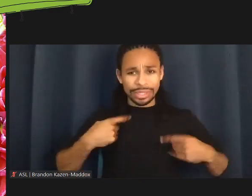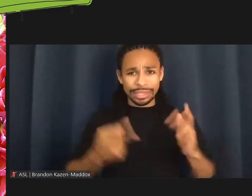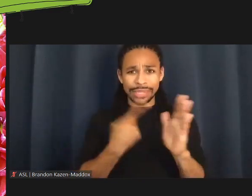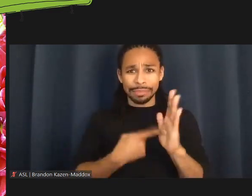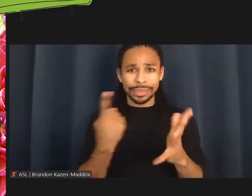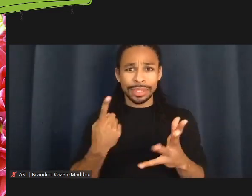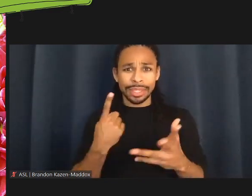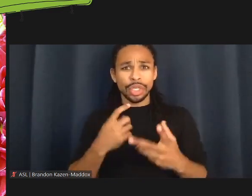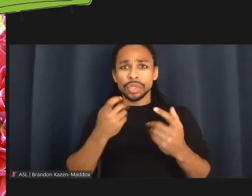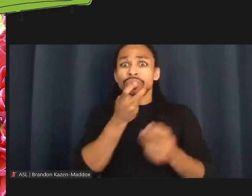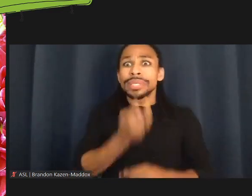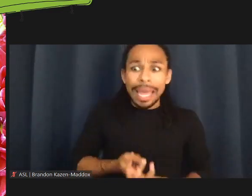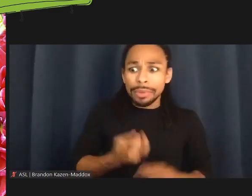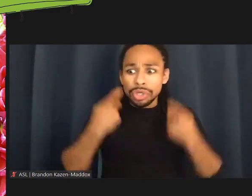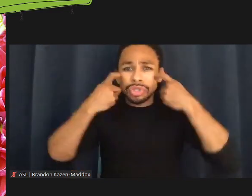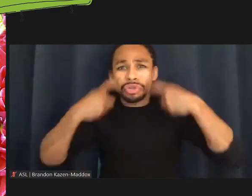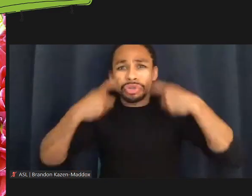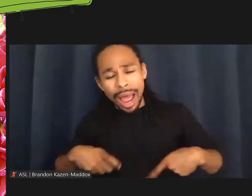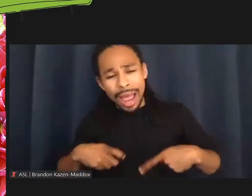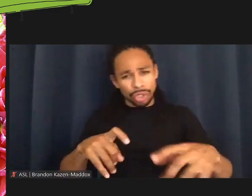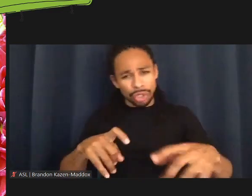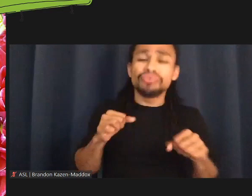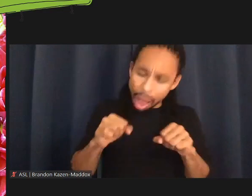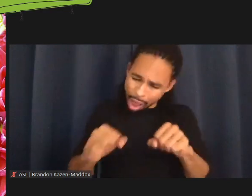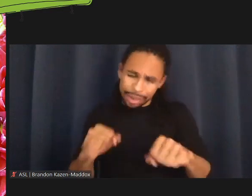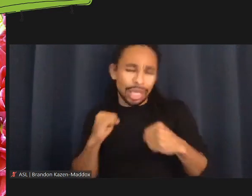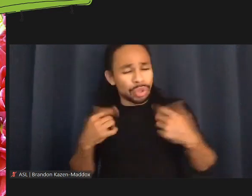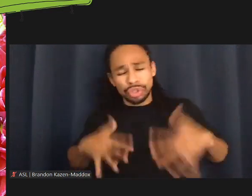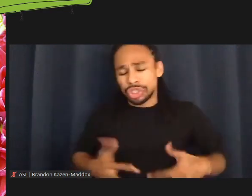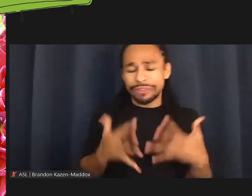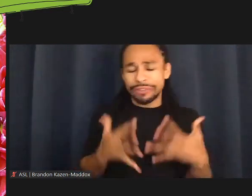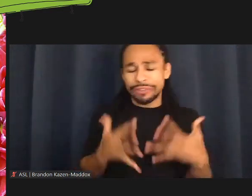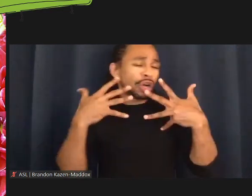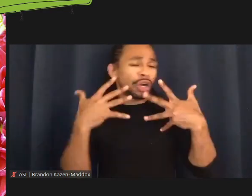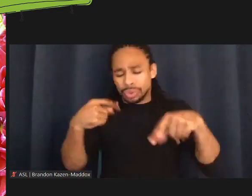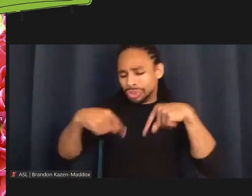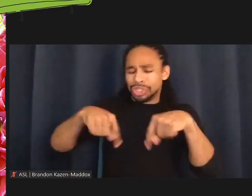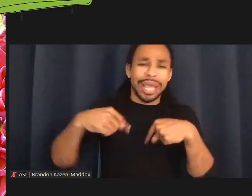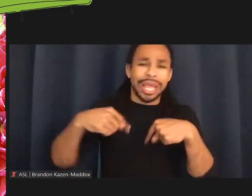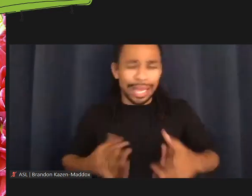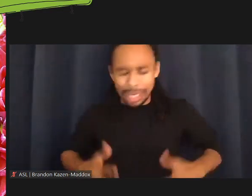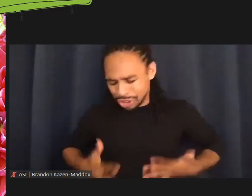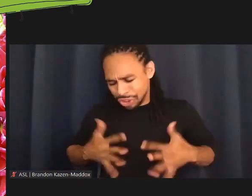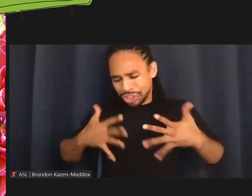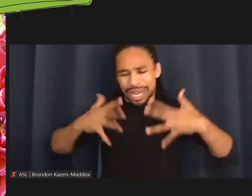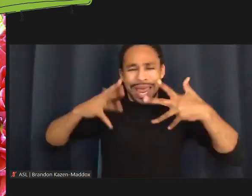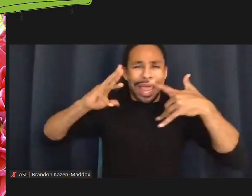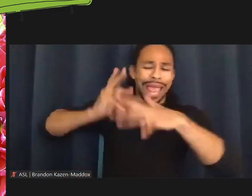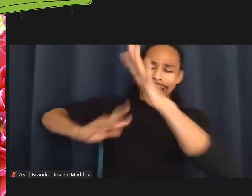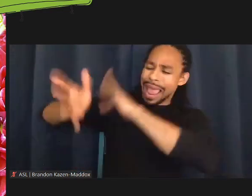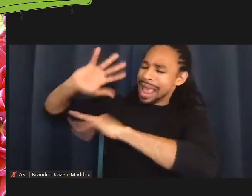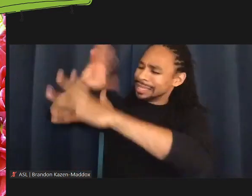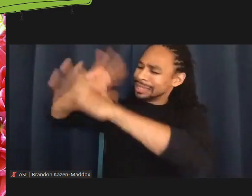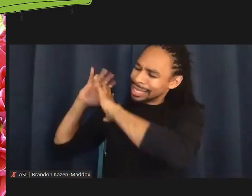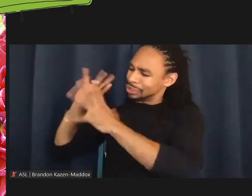rock, to shiver, to rumble, to ramshackle, to shiver, to shake ancestors in your